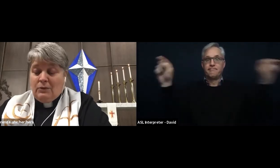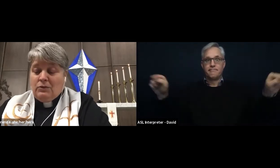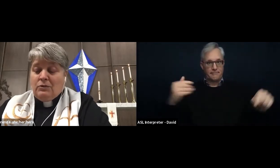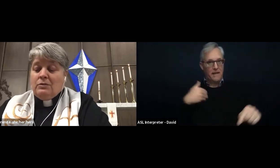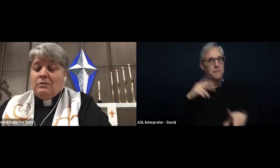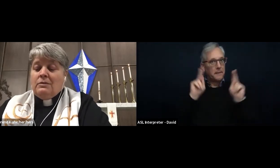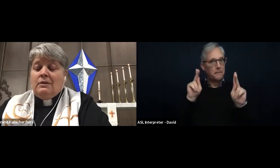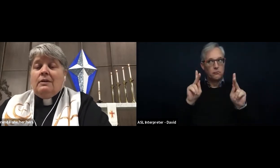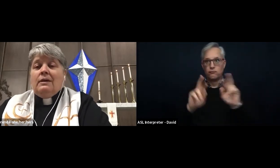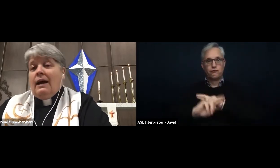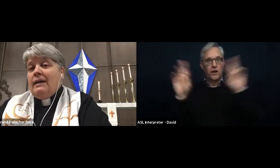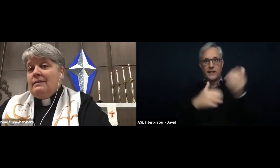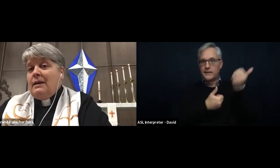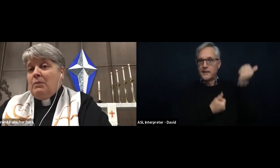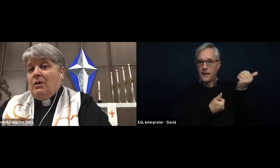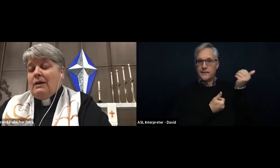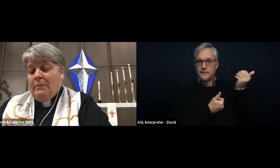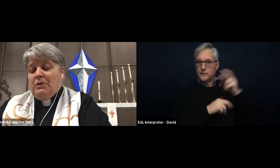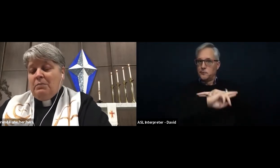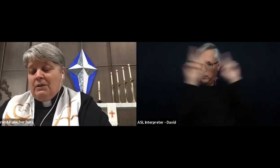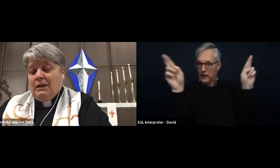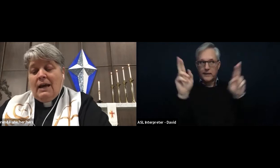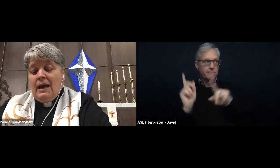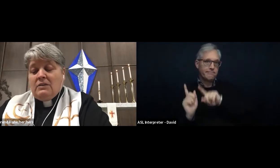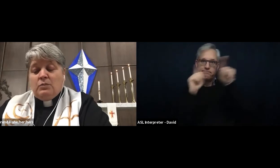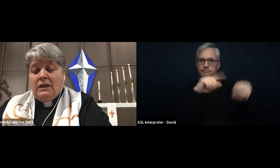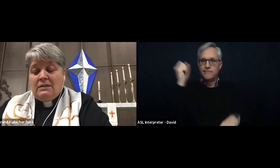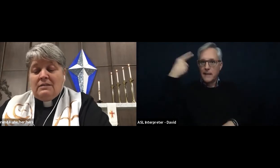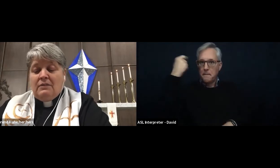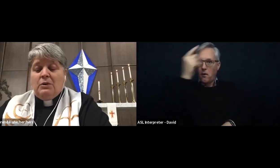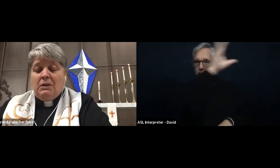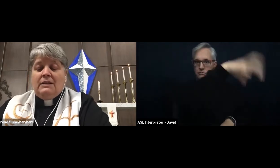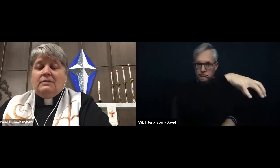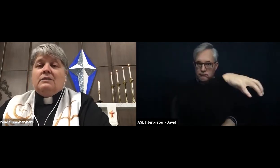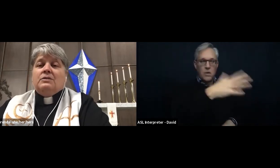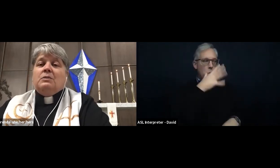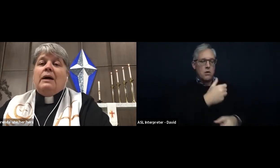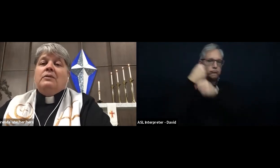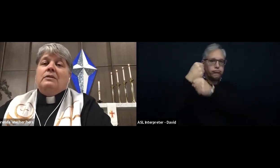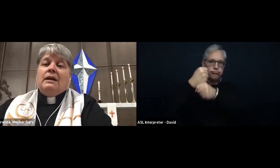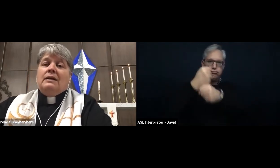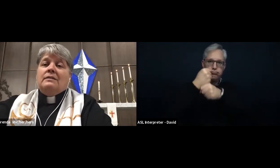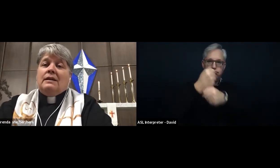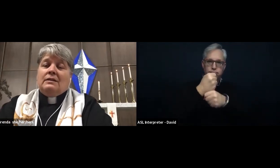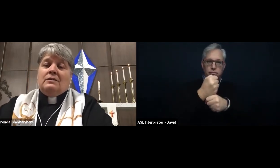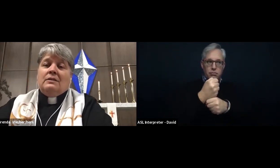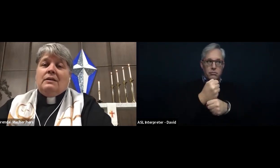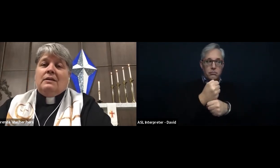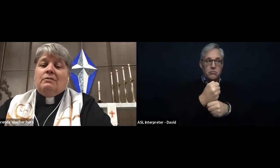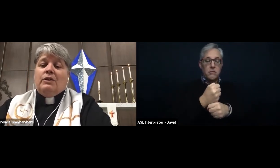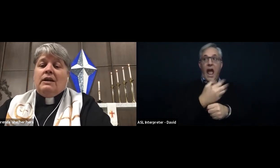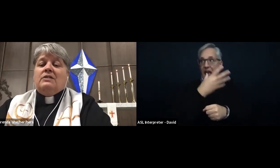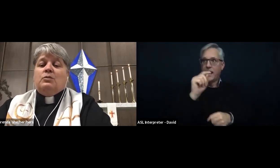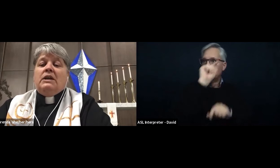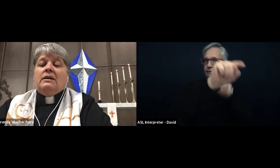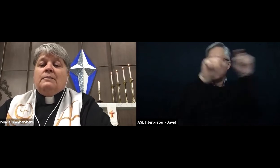what else, at the St. Paul Capitol building, as well as several places throughout the United States